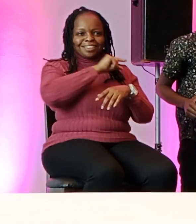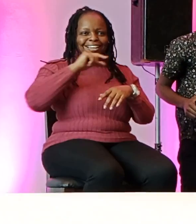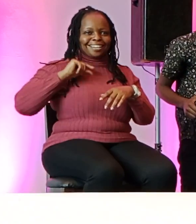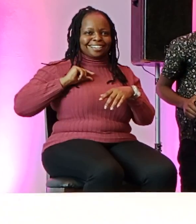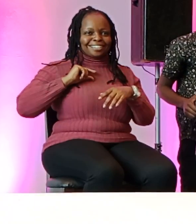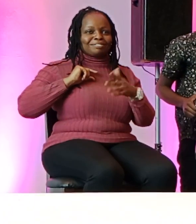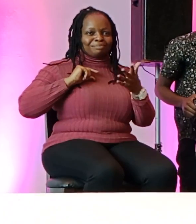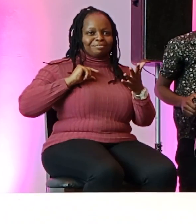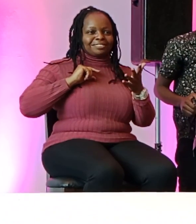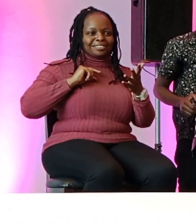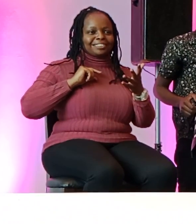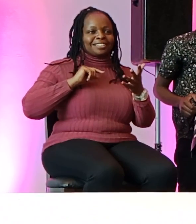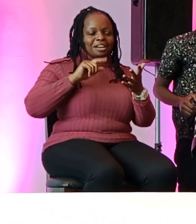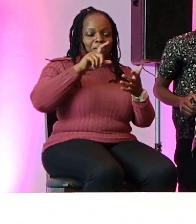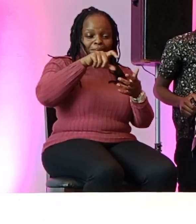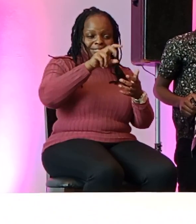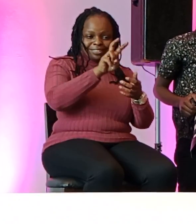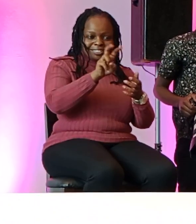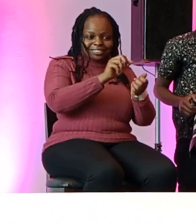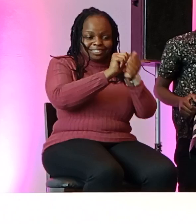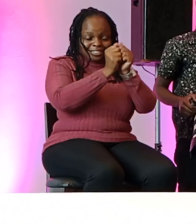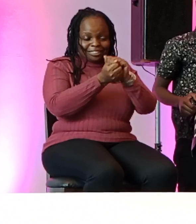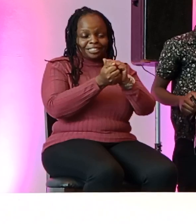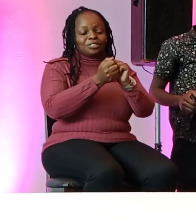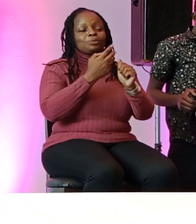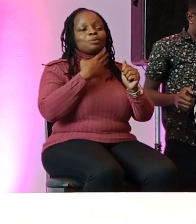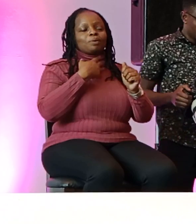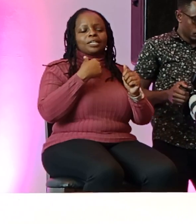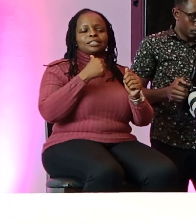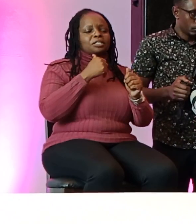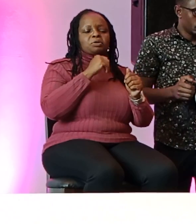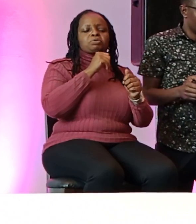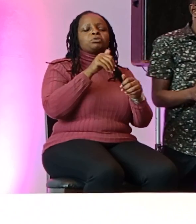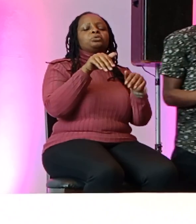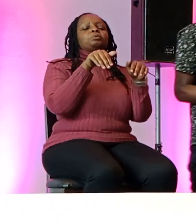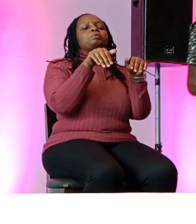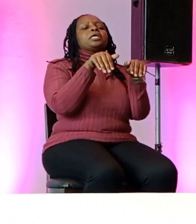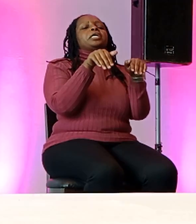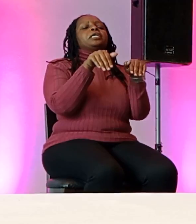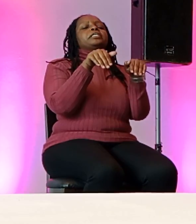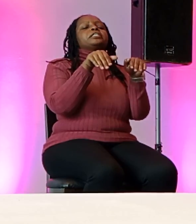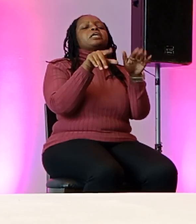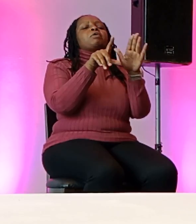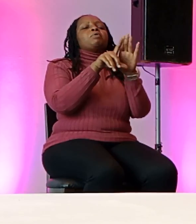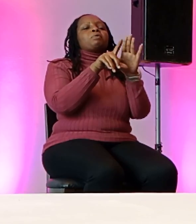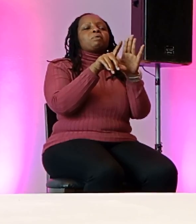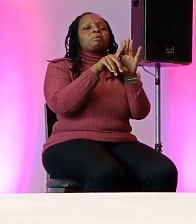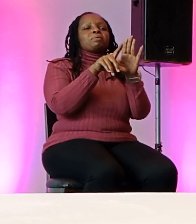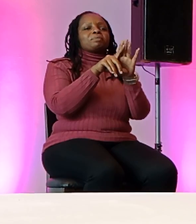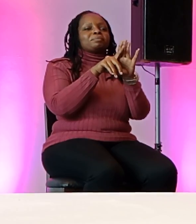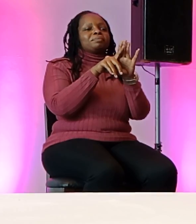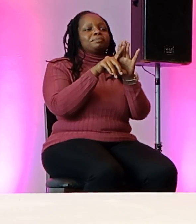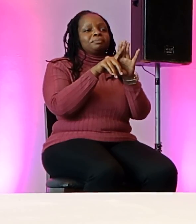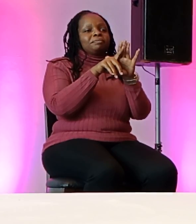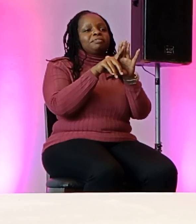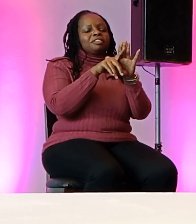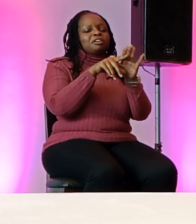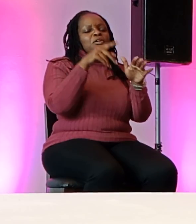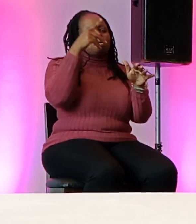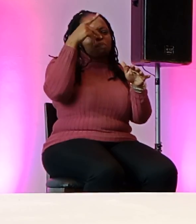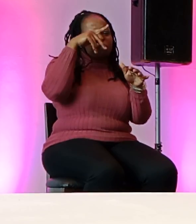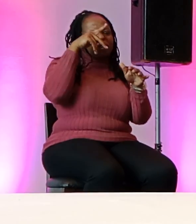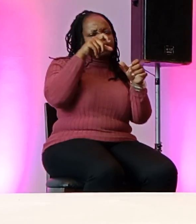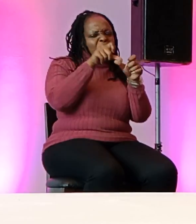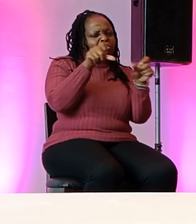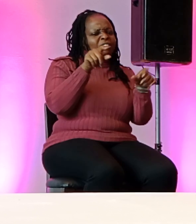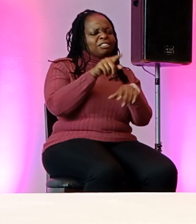want. It's the time we stopped waiting only for legislative and policy